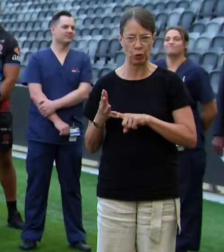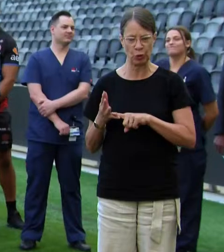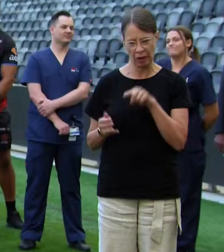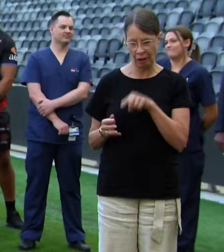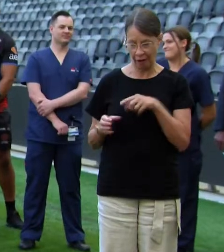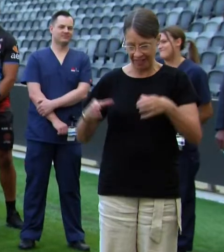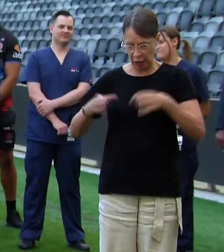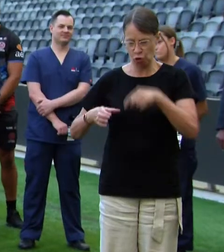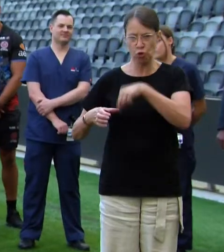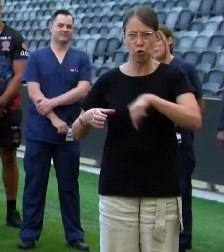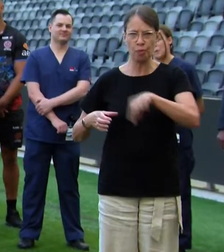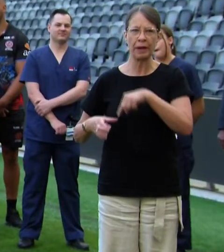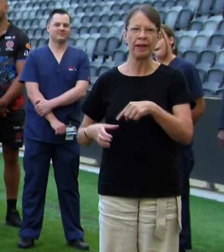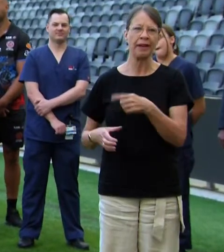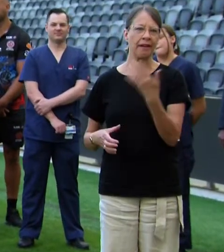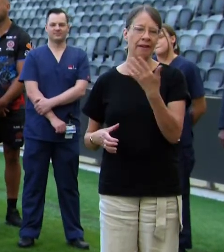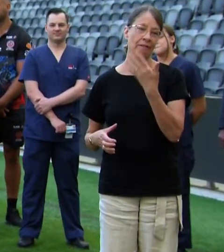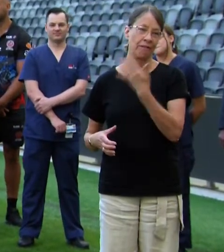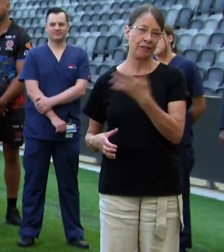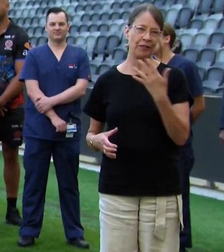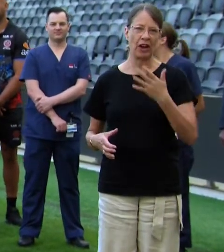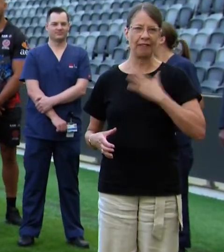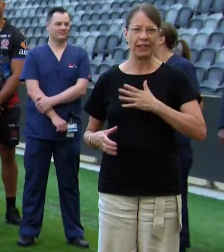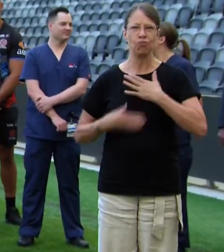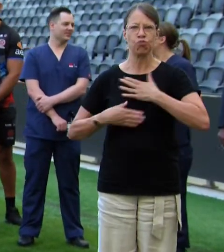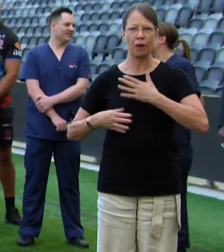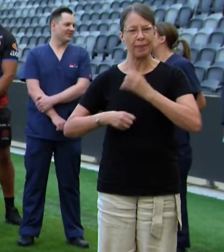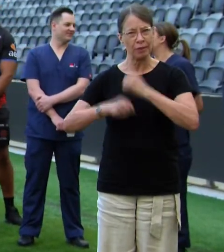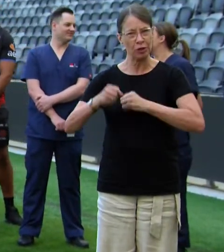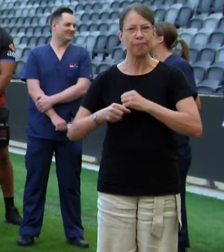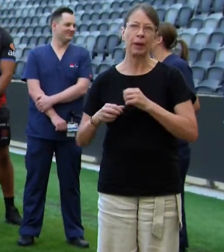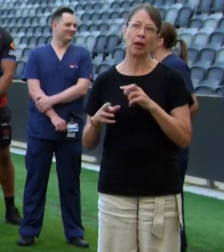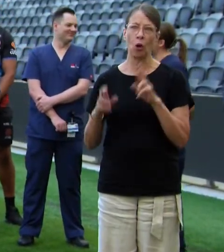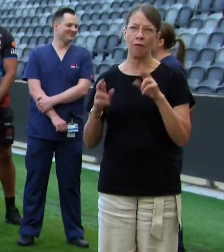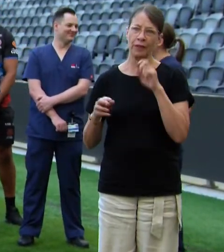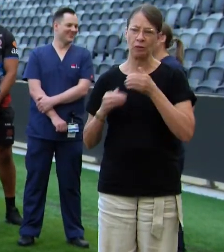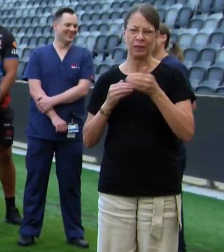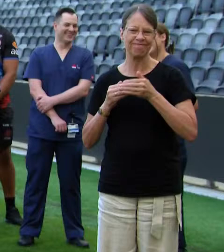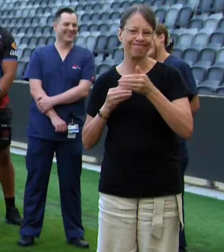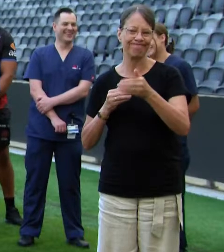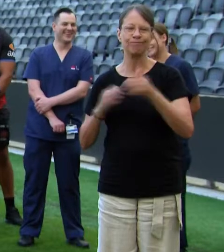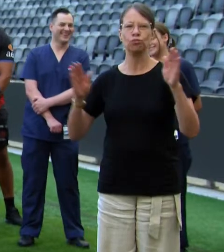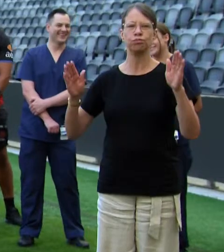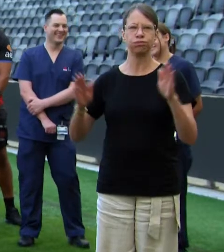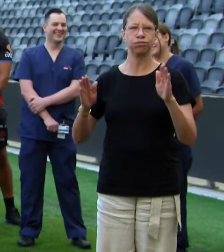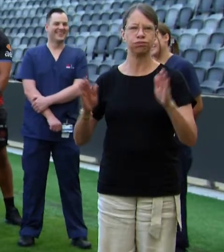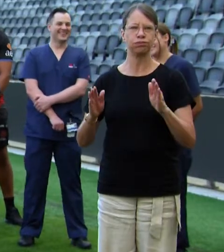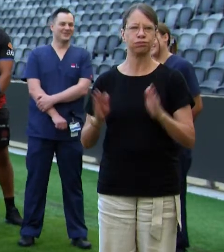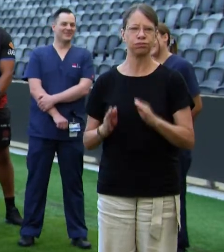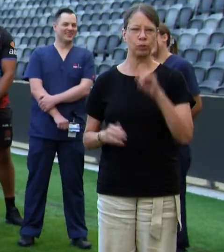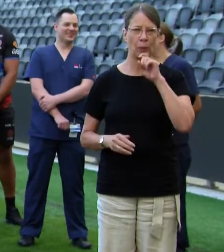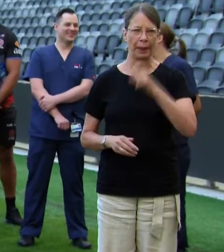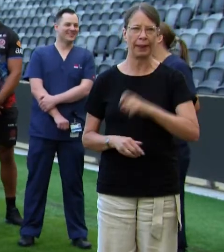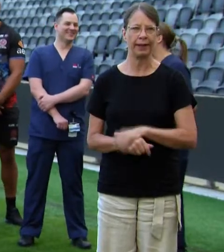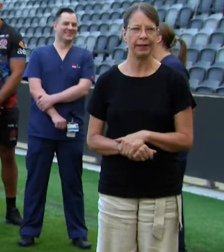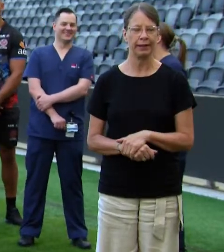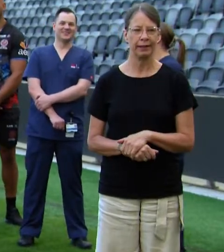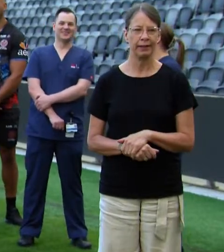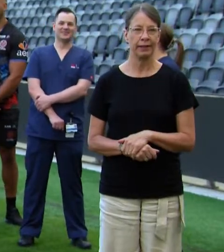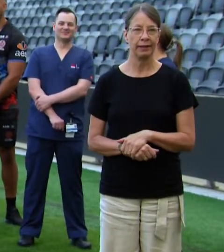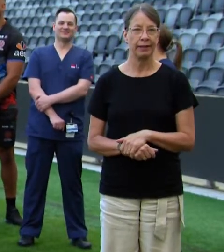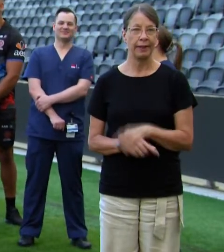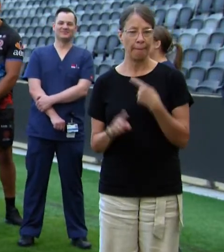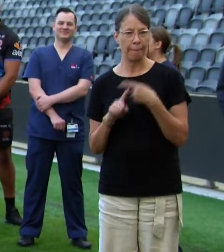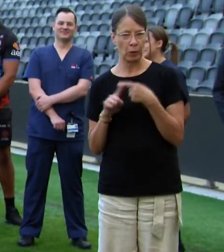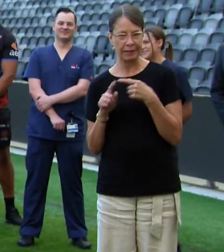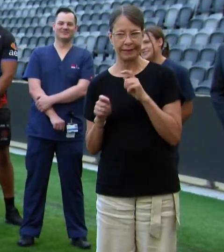55 are ventilated, and we're hoping to see those numbers come down further over coming days to weeks. In terms of our positive tests,